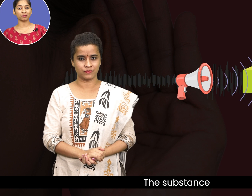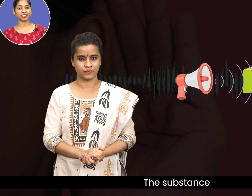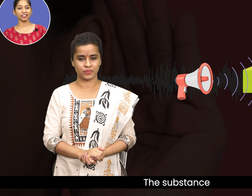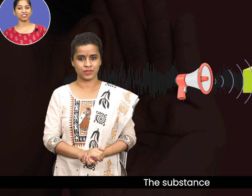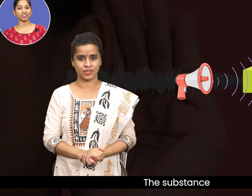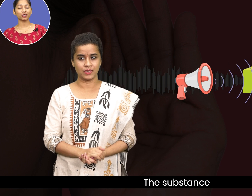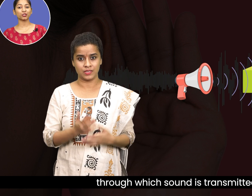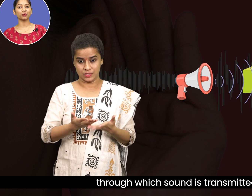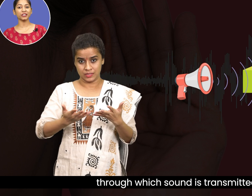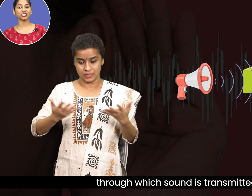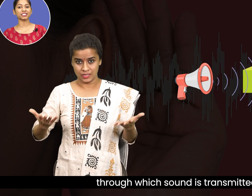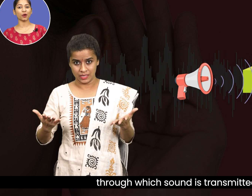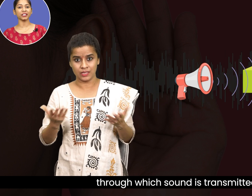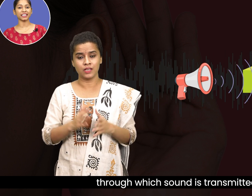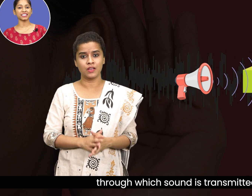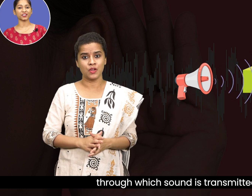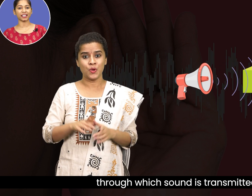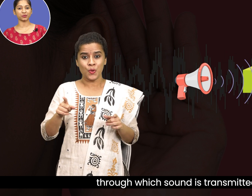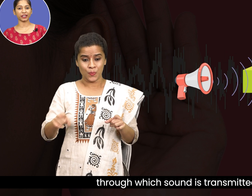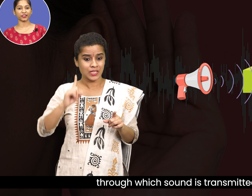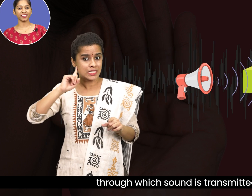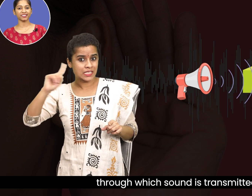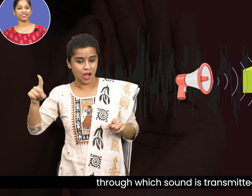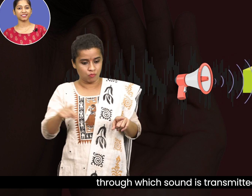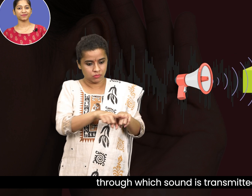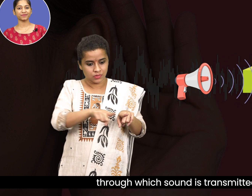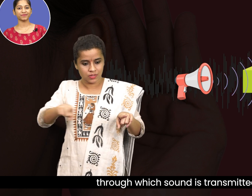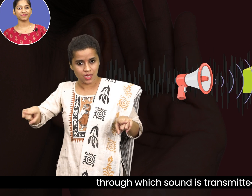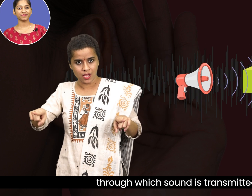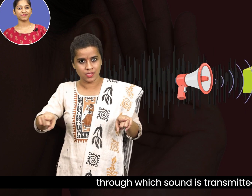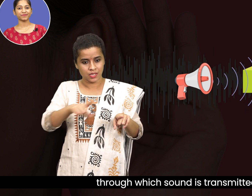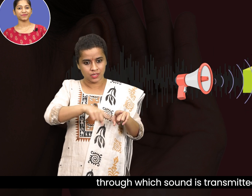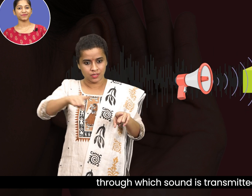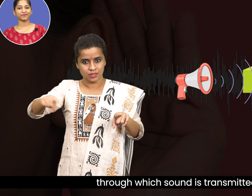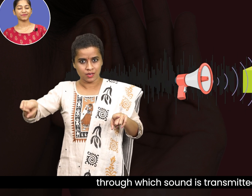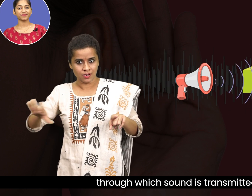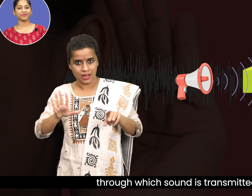The substance through which sound is transmitted